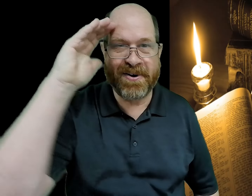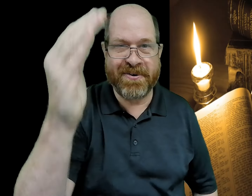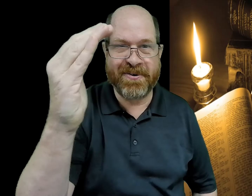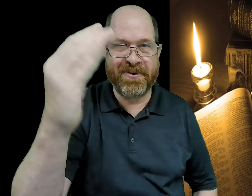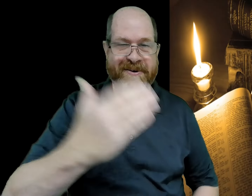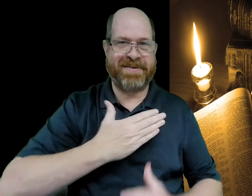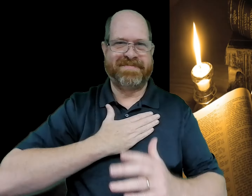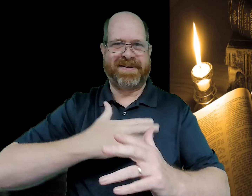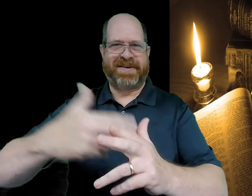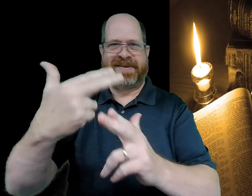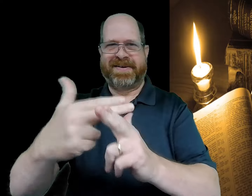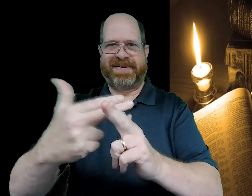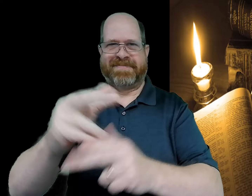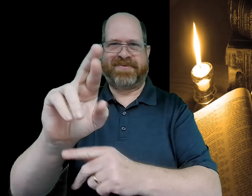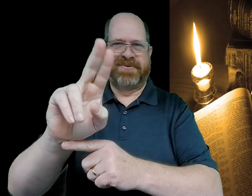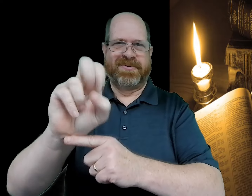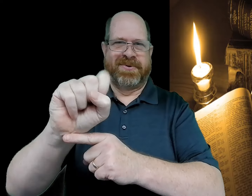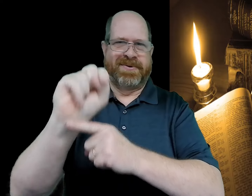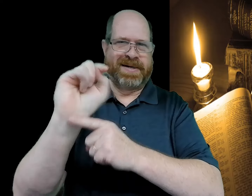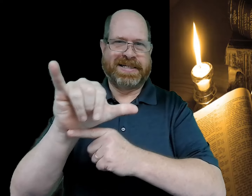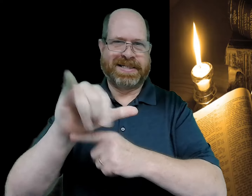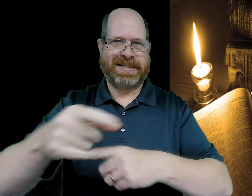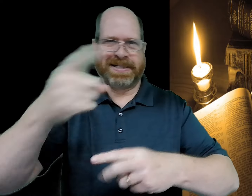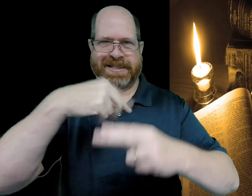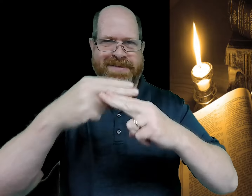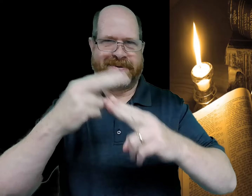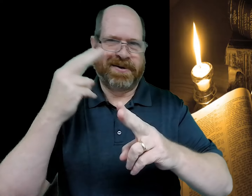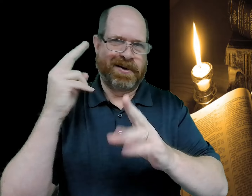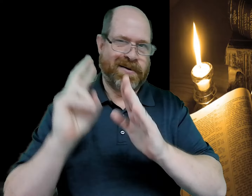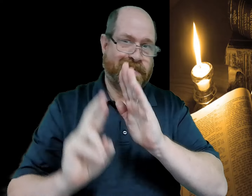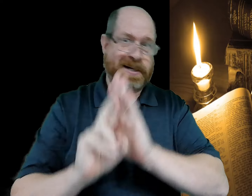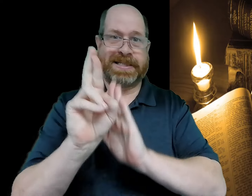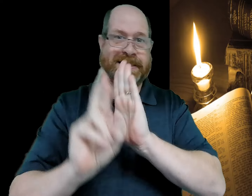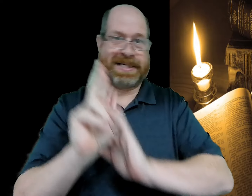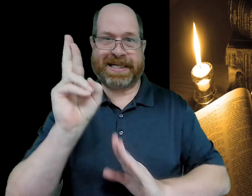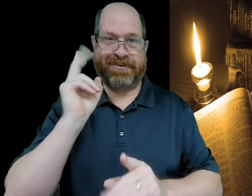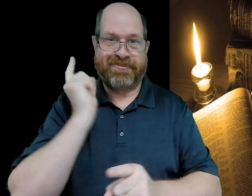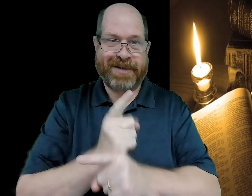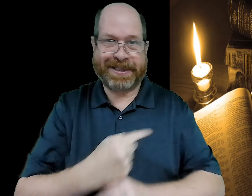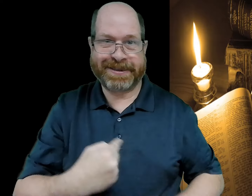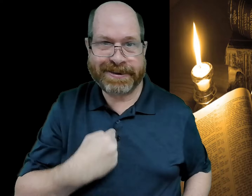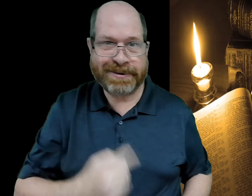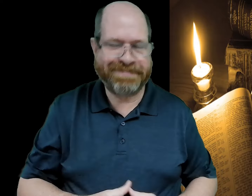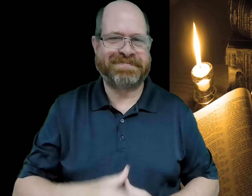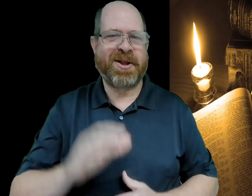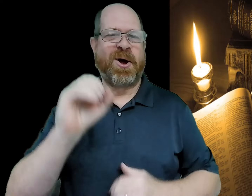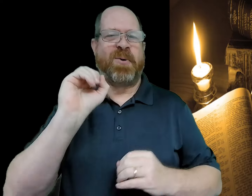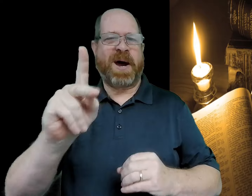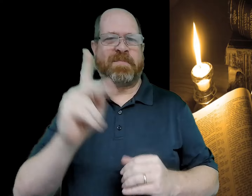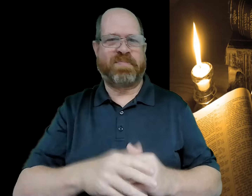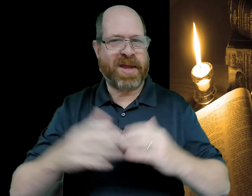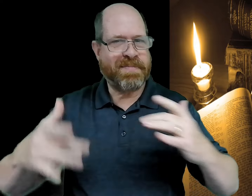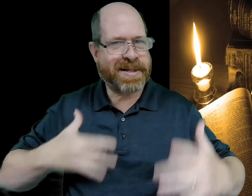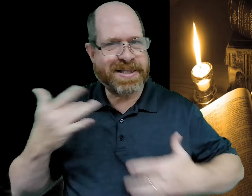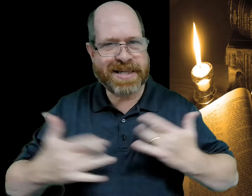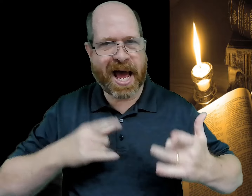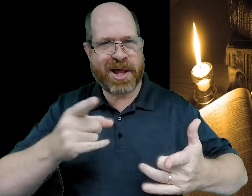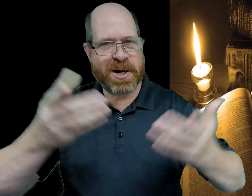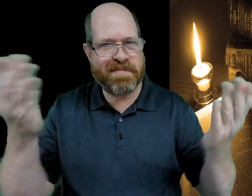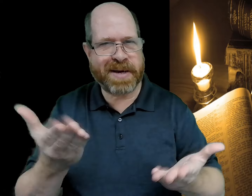Hello, my name is Rusty. Here's my sign name. That's me. Okay, I'm excited